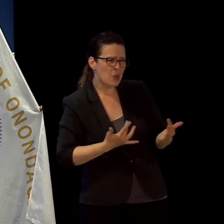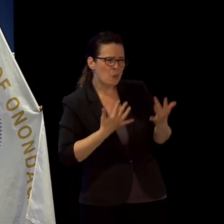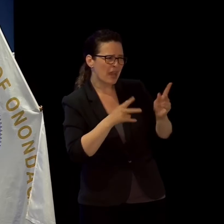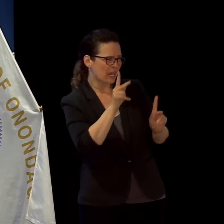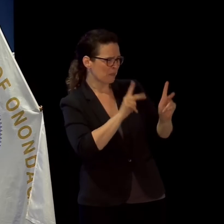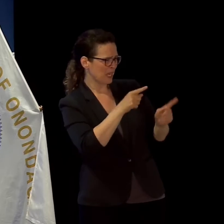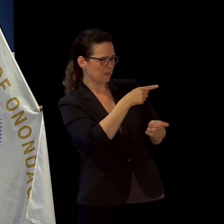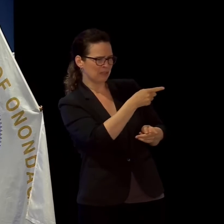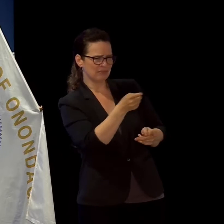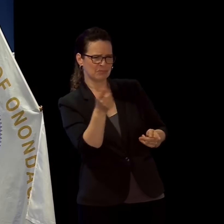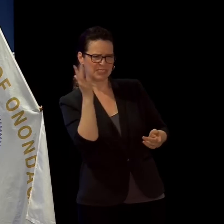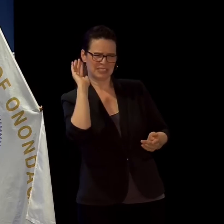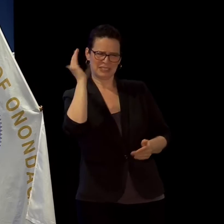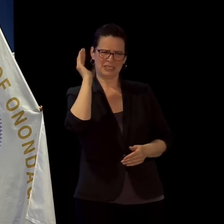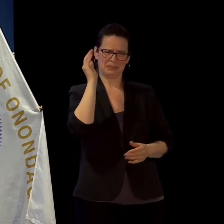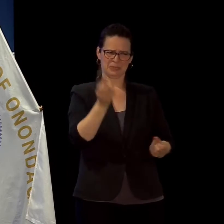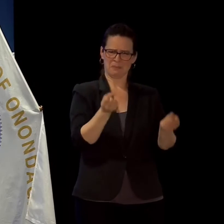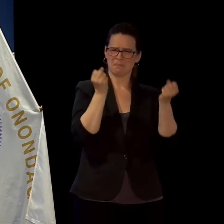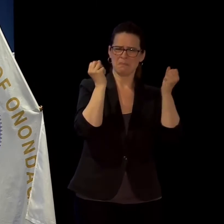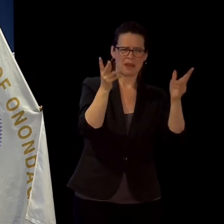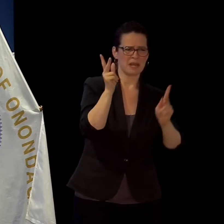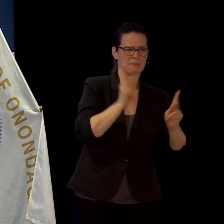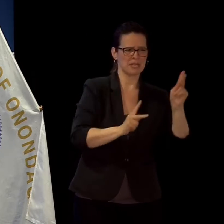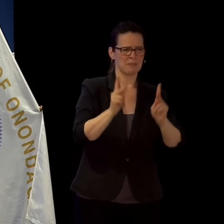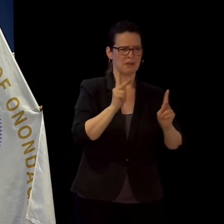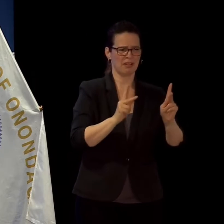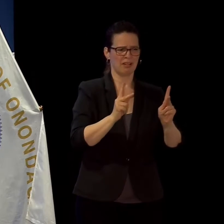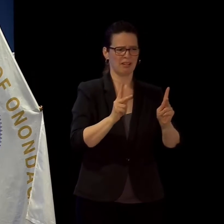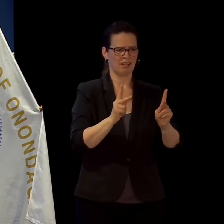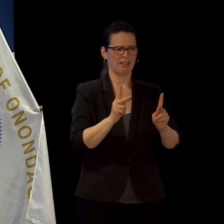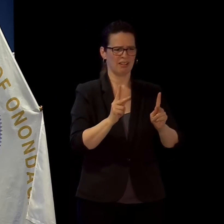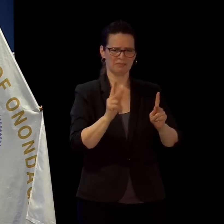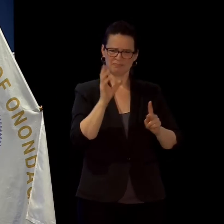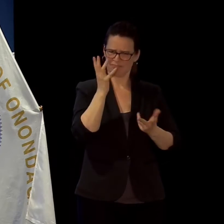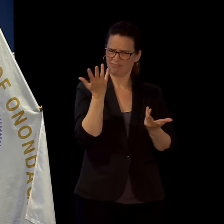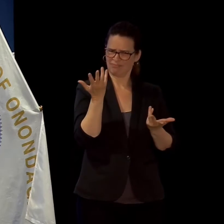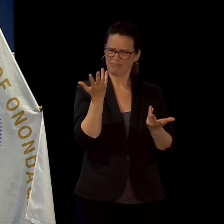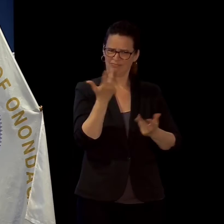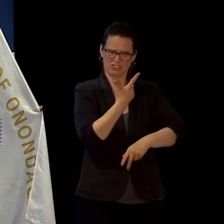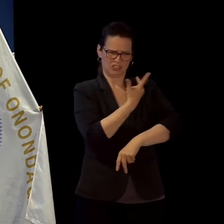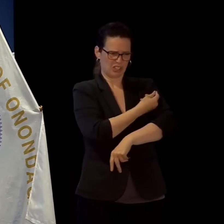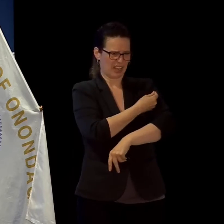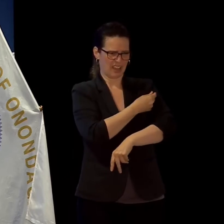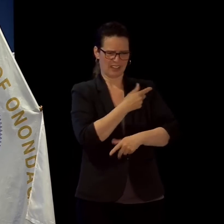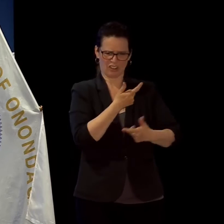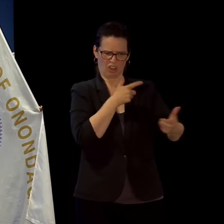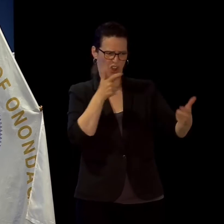still benefit from a first shot. Those are, you know, pretty large groups that haven't gotten